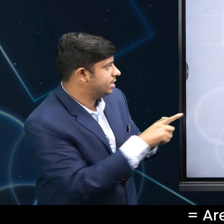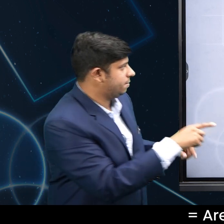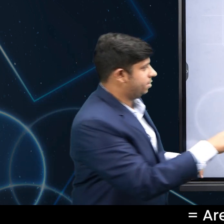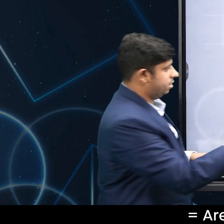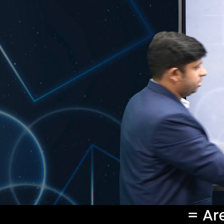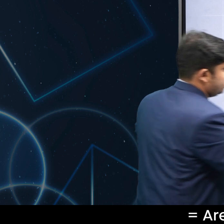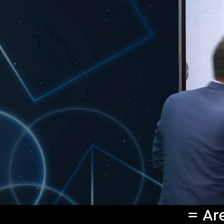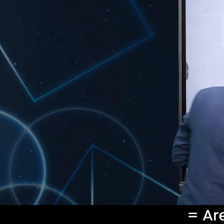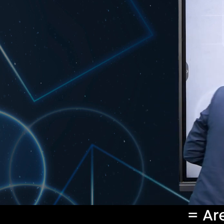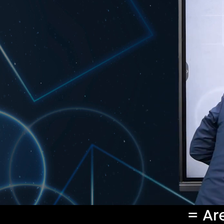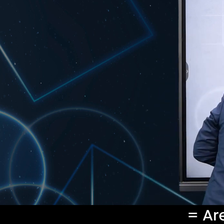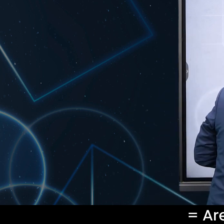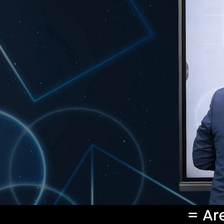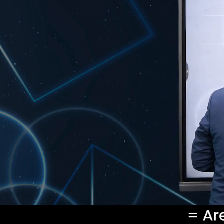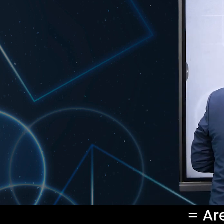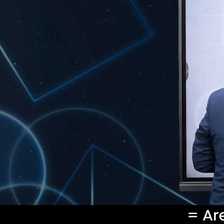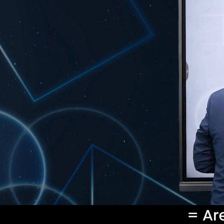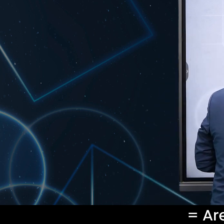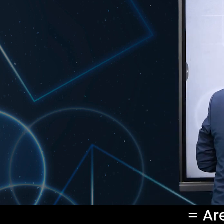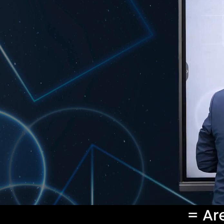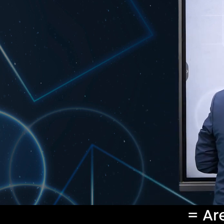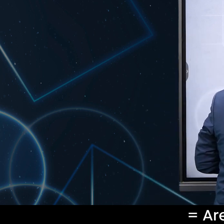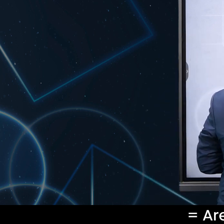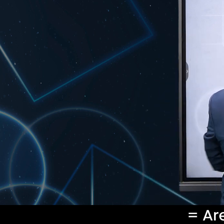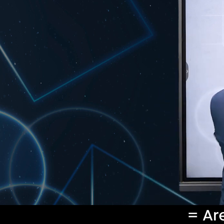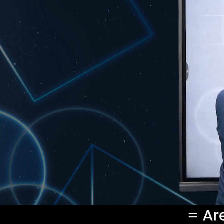is equal to pi r square into h.